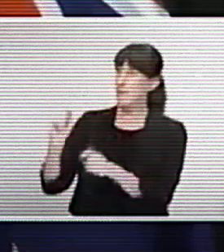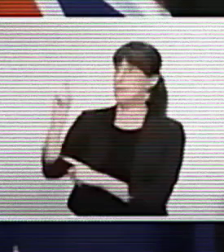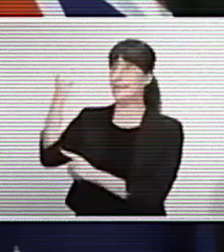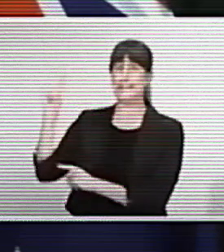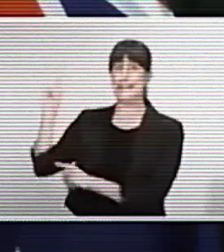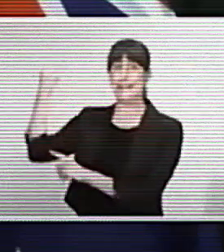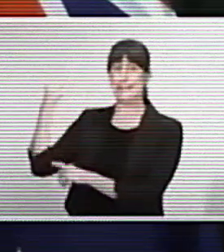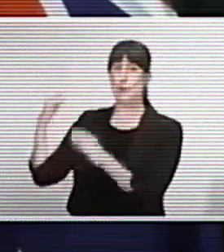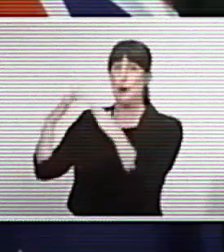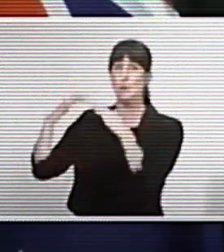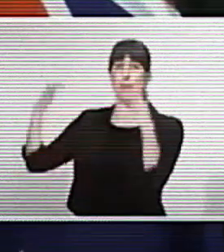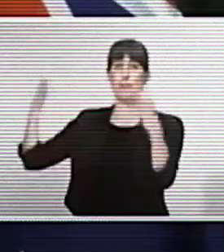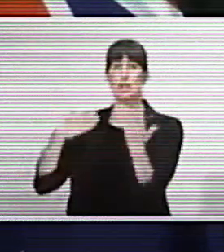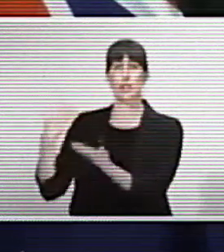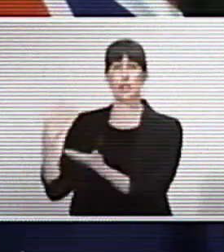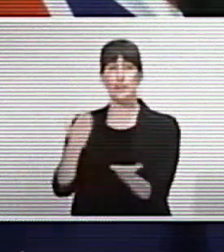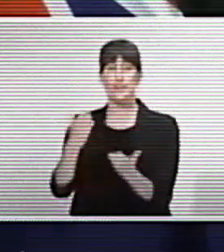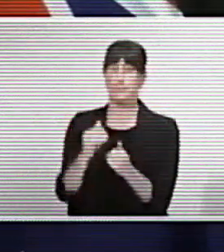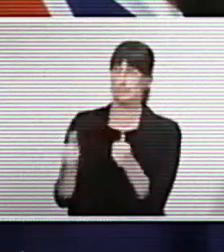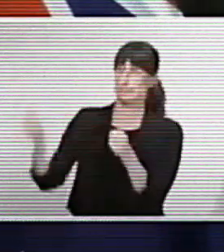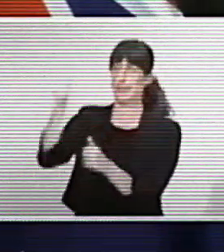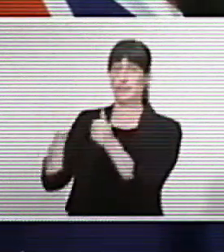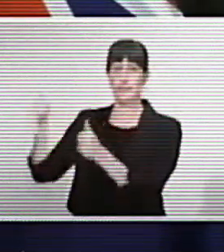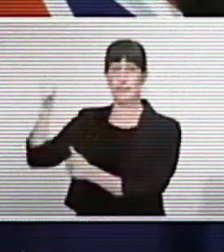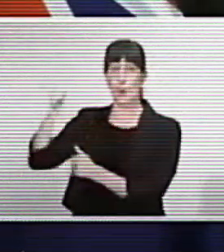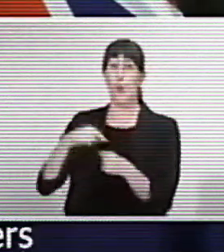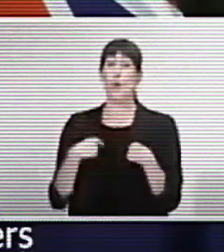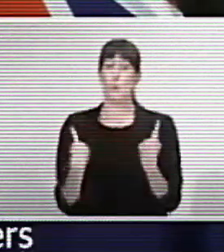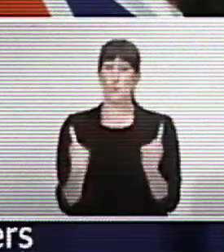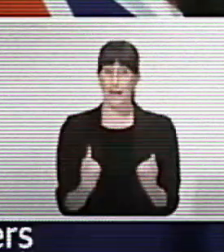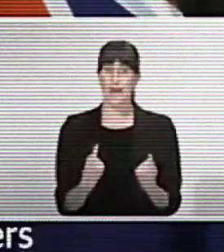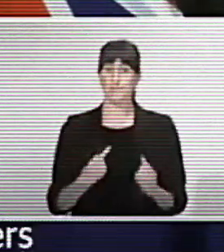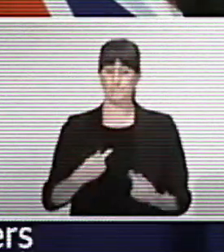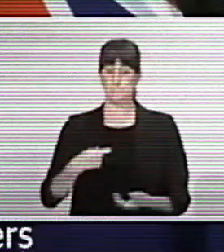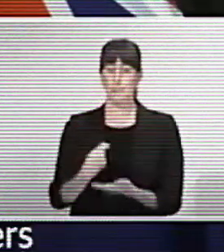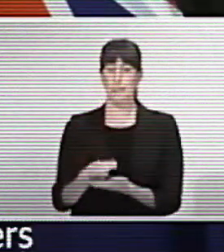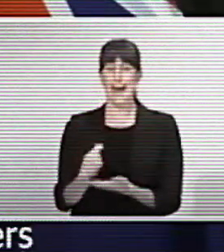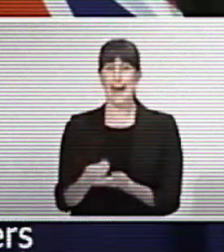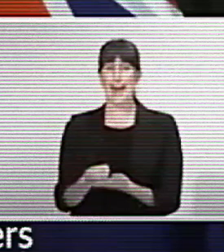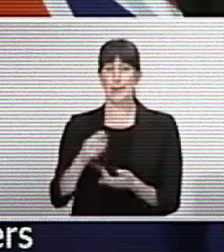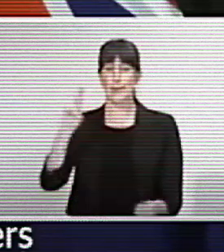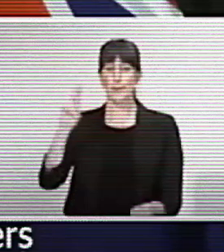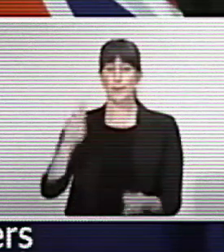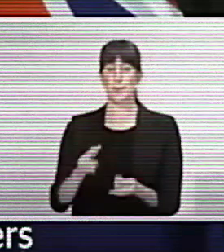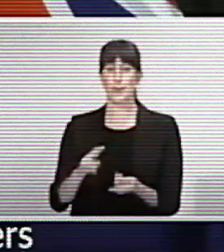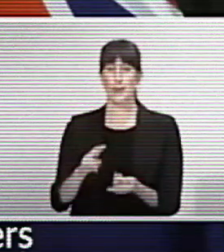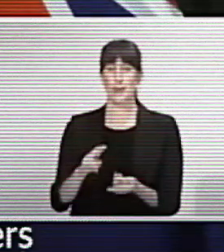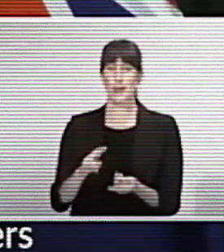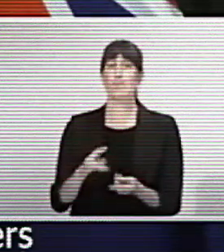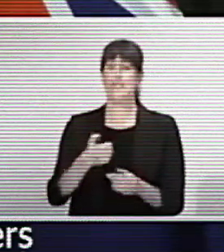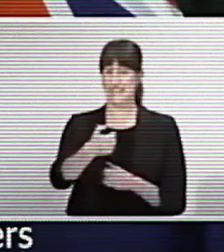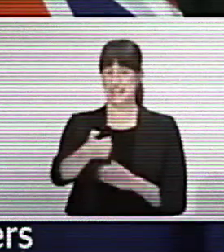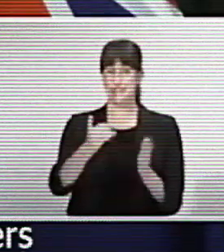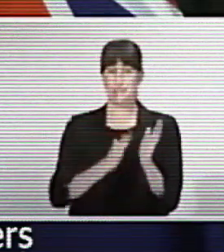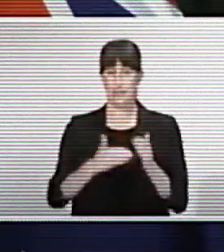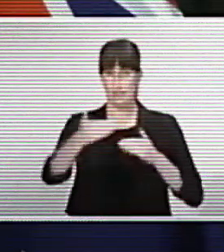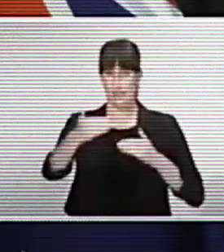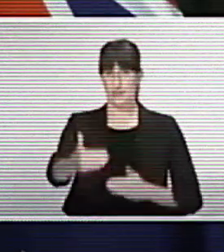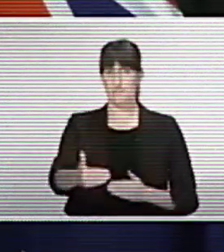take a 20% pay cut for the next 6 months, as we acknowledge New Zealanders who are reliant on wage